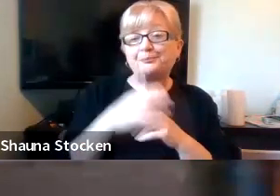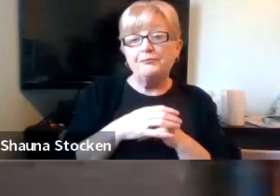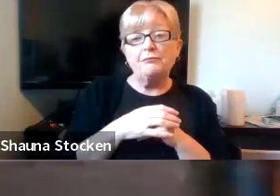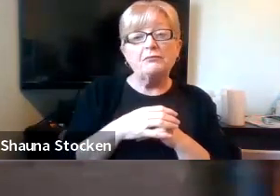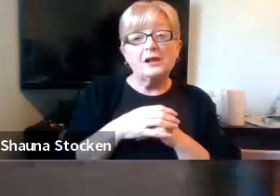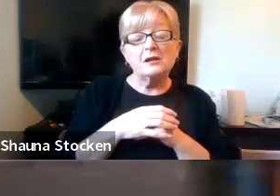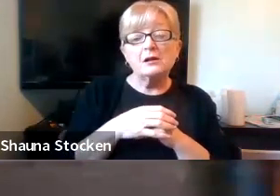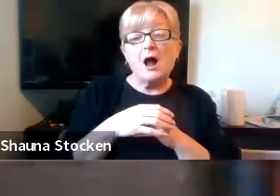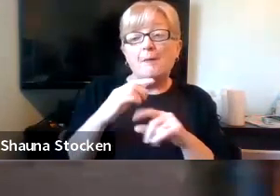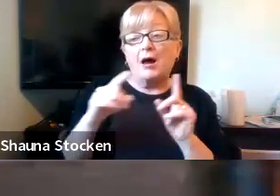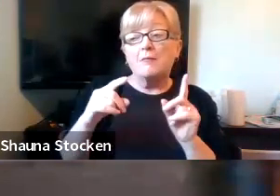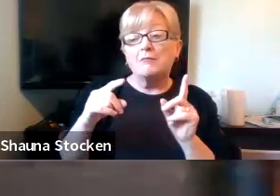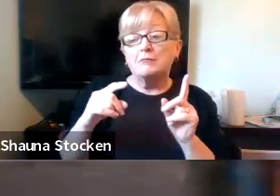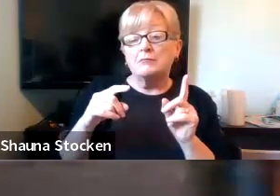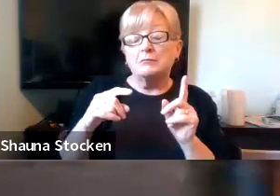functions can be